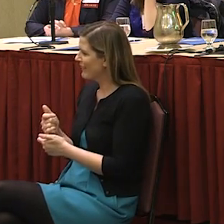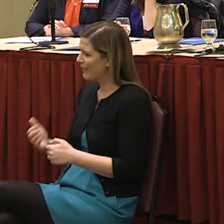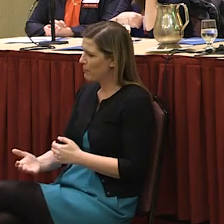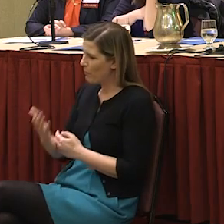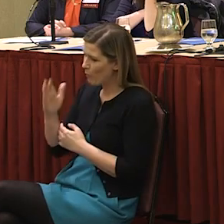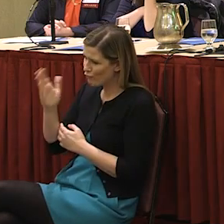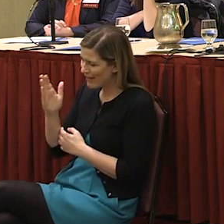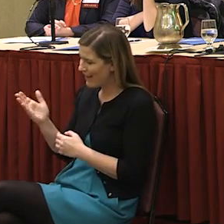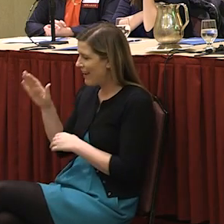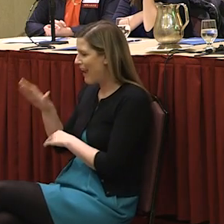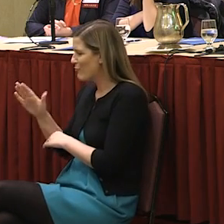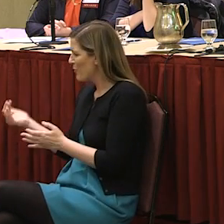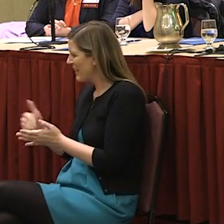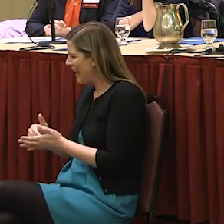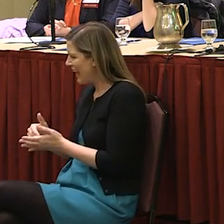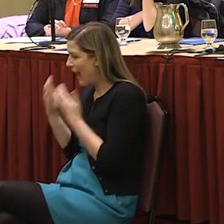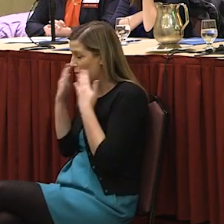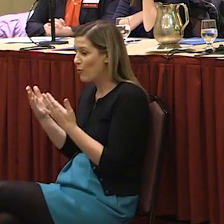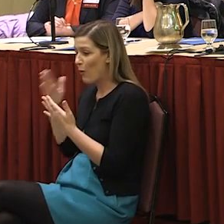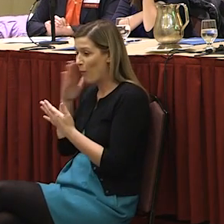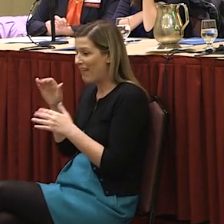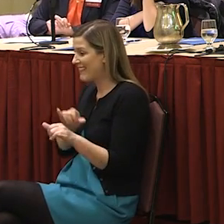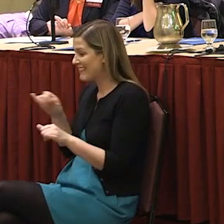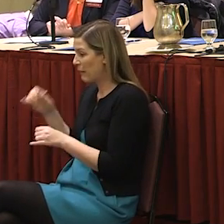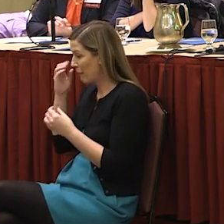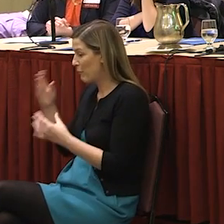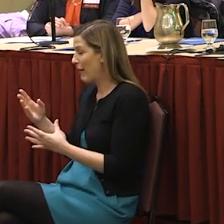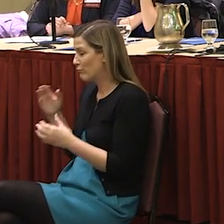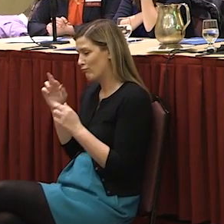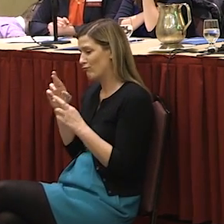the morning, once in the afternoon. I have no idea if it would sing.